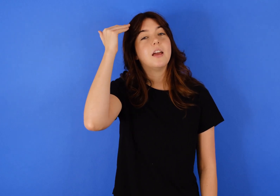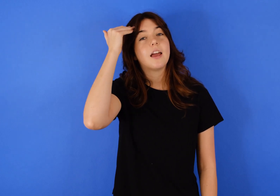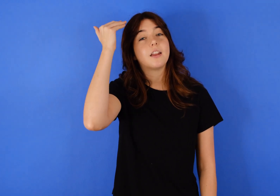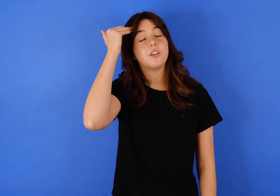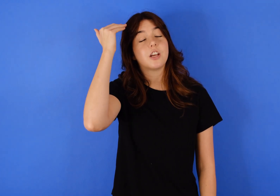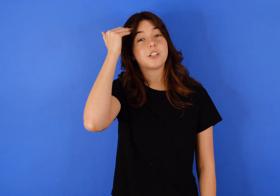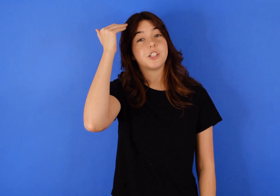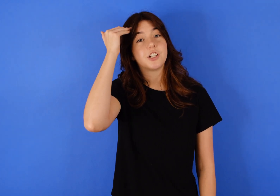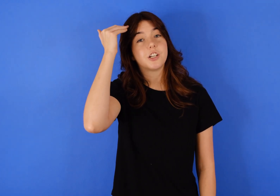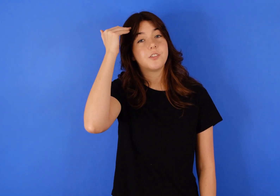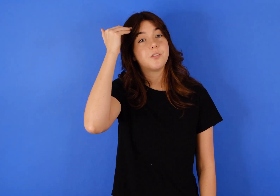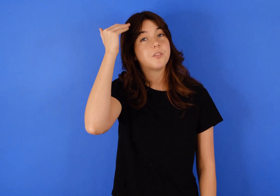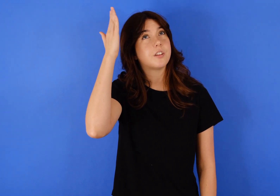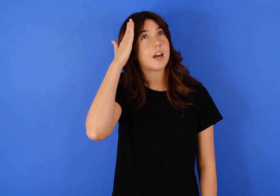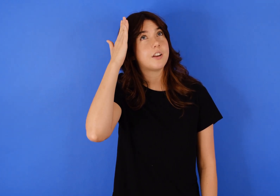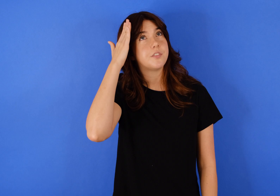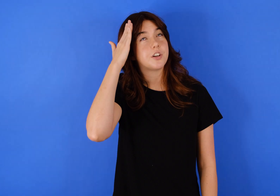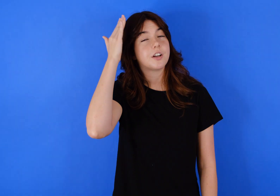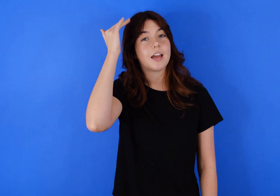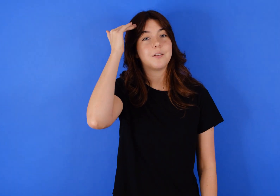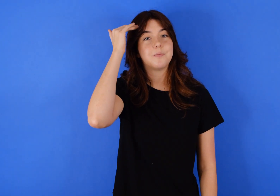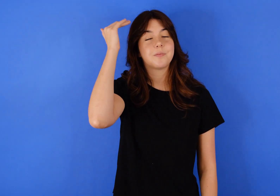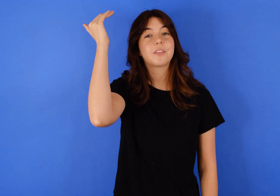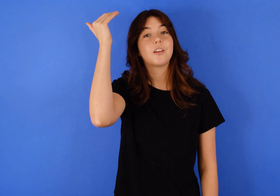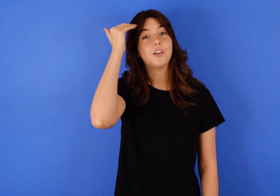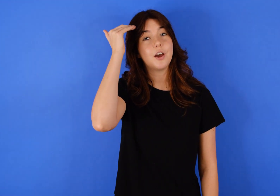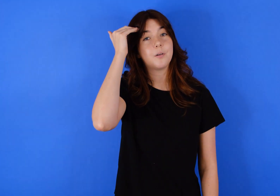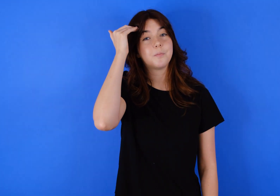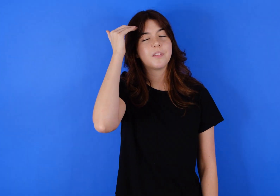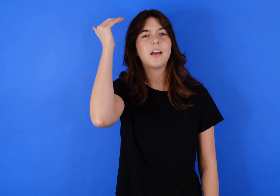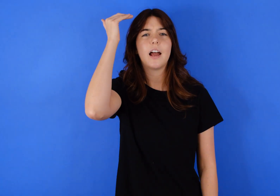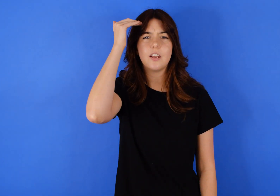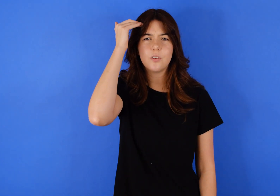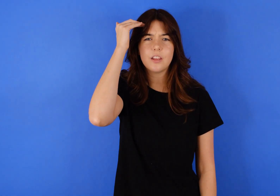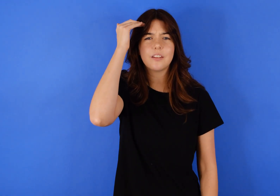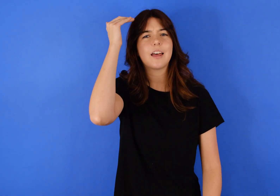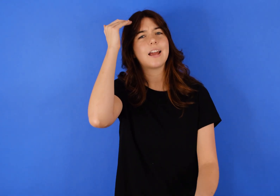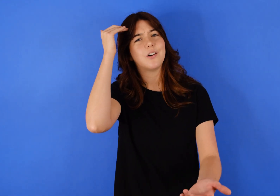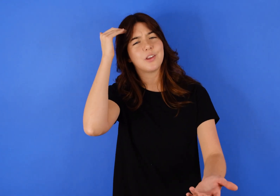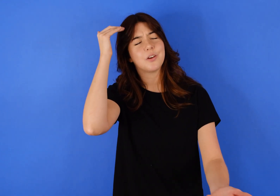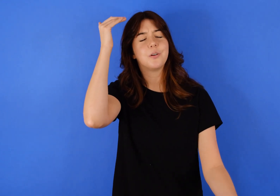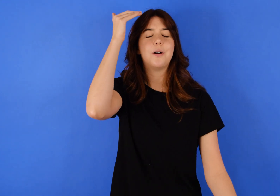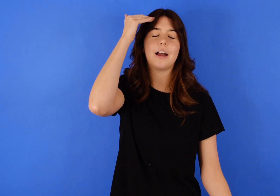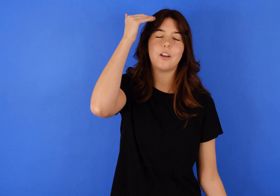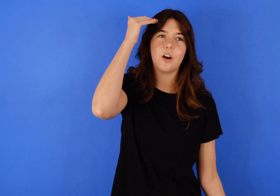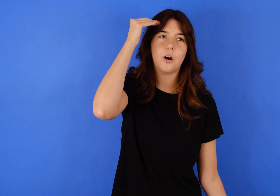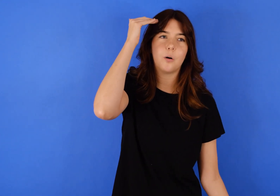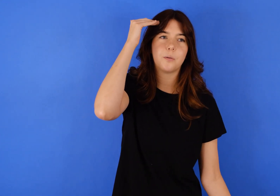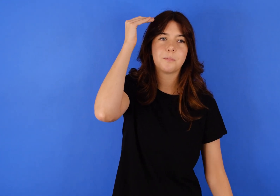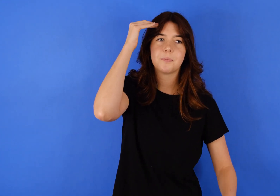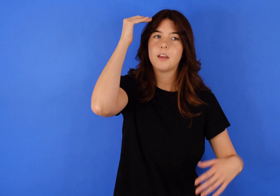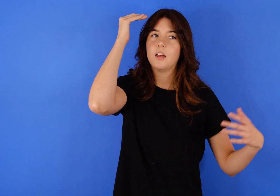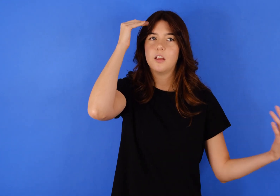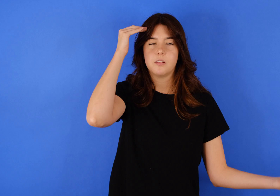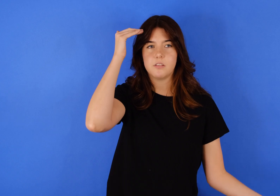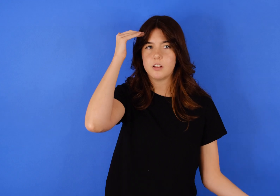and you touch the side of your head. No. I know this, I know you, I know